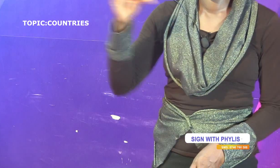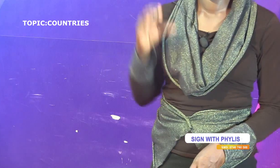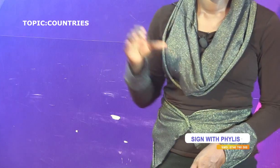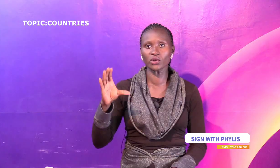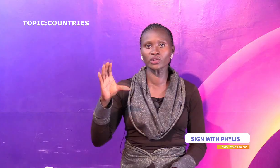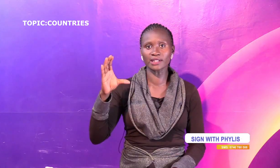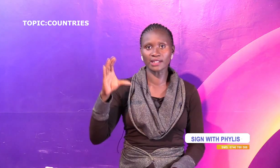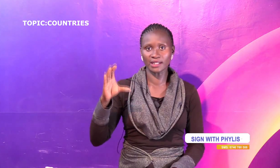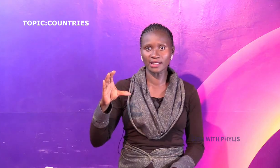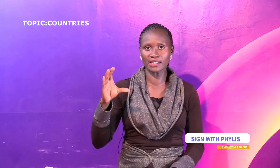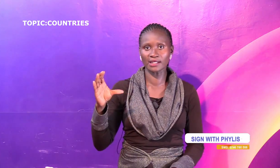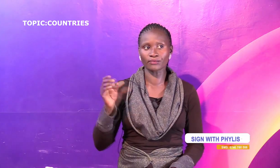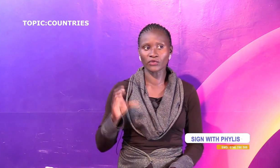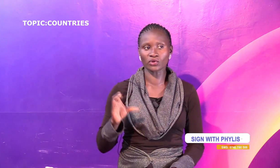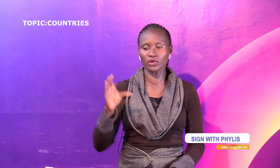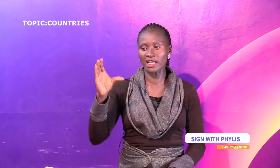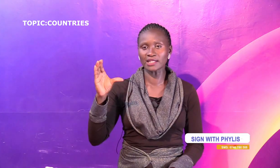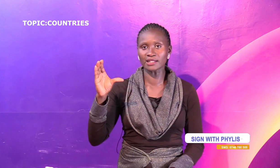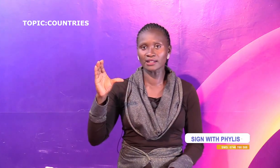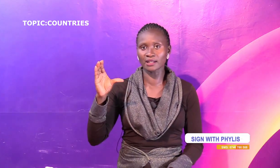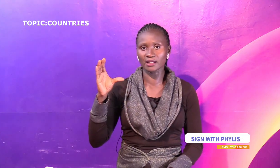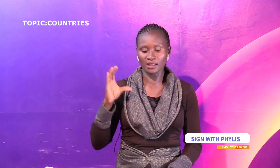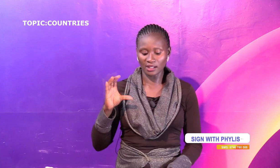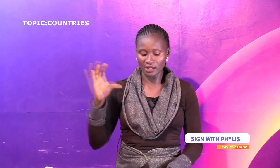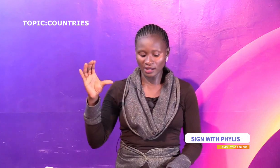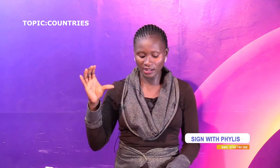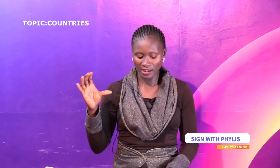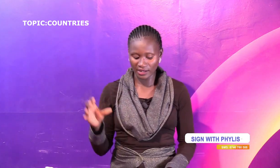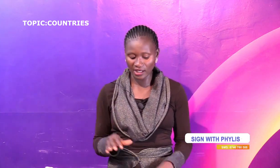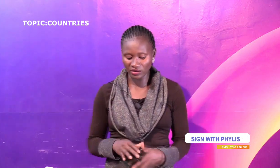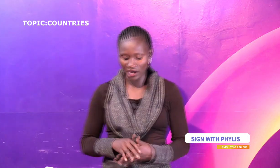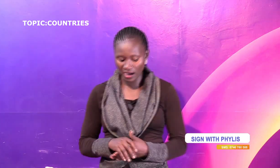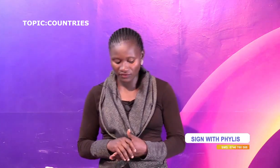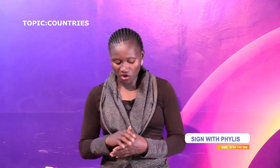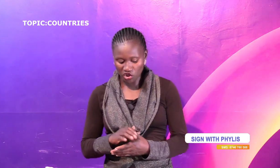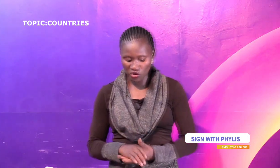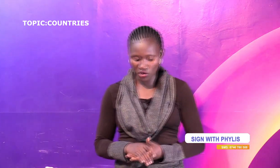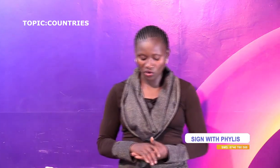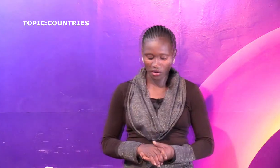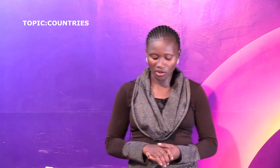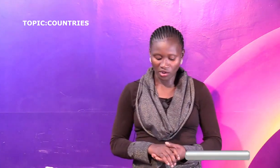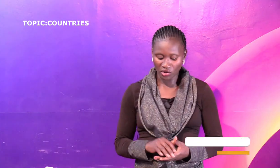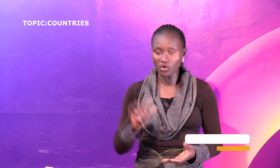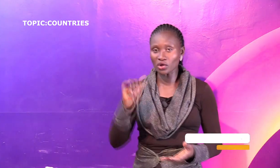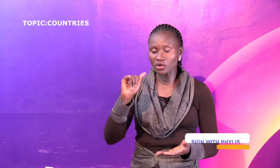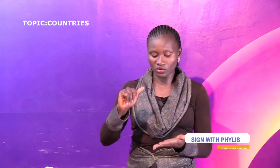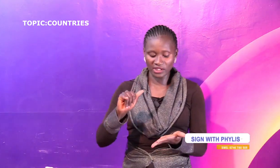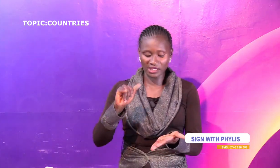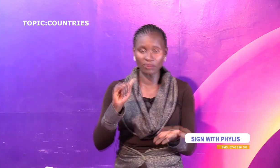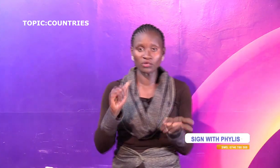Washington DC. So like this. And then you have New York. New York, you just tap it on